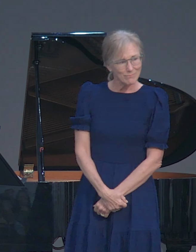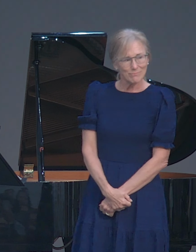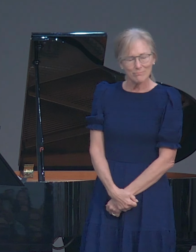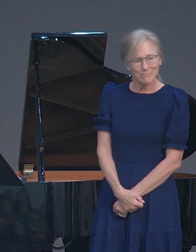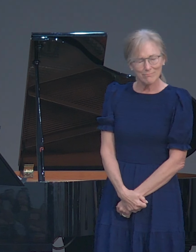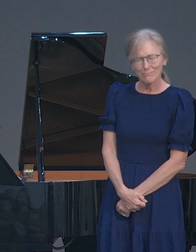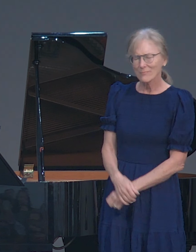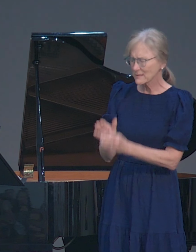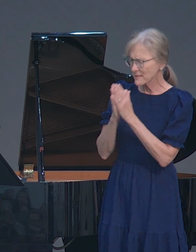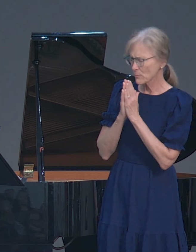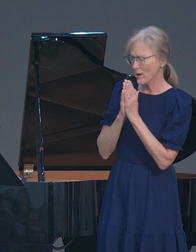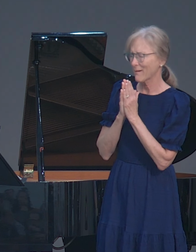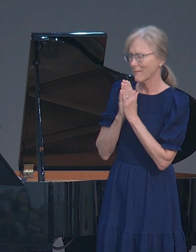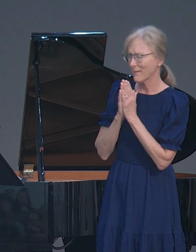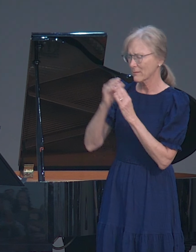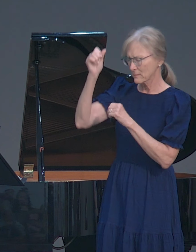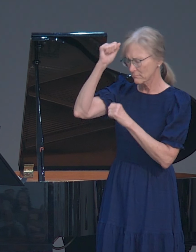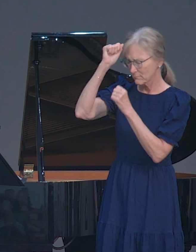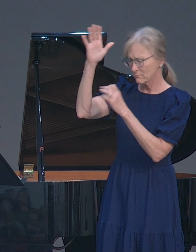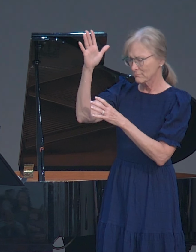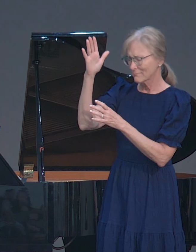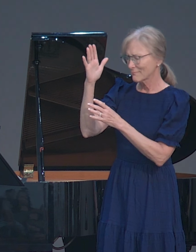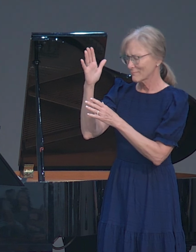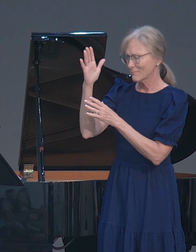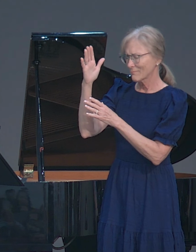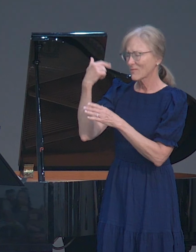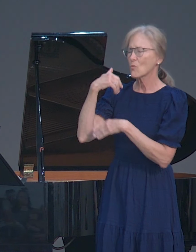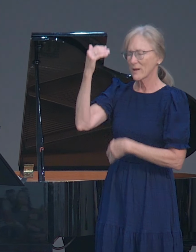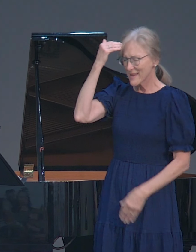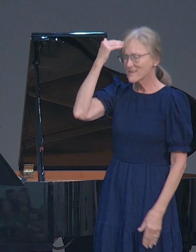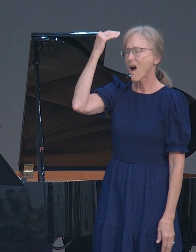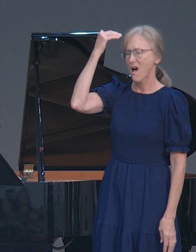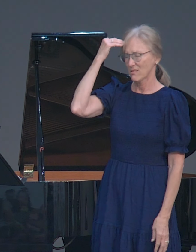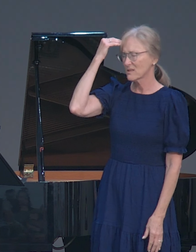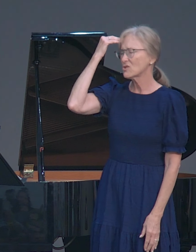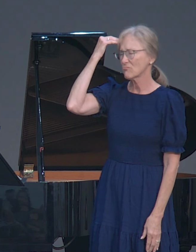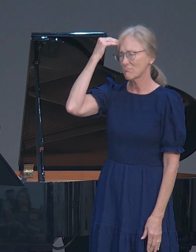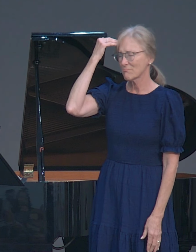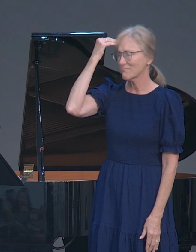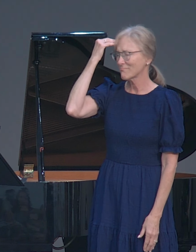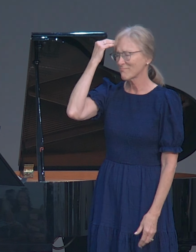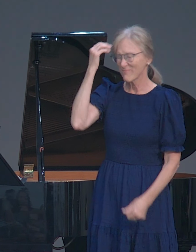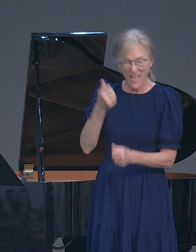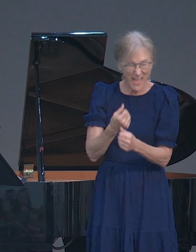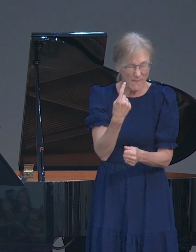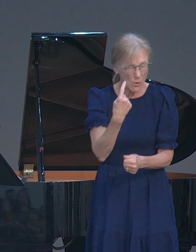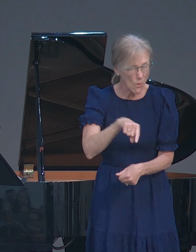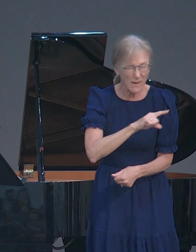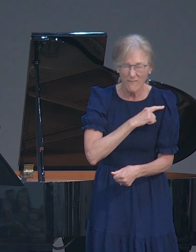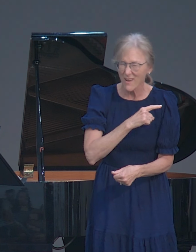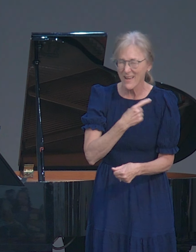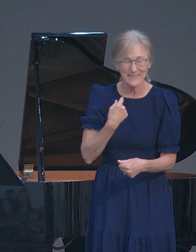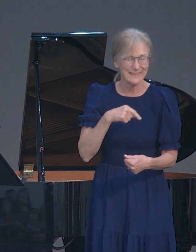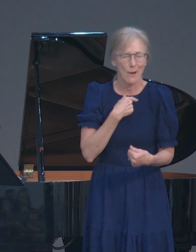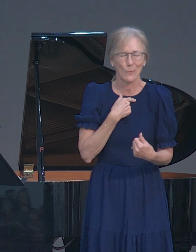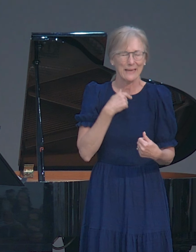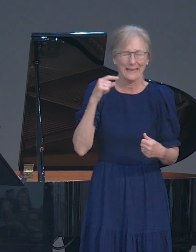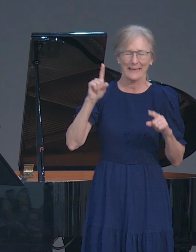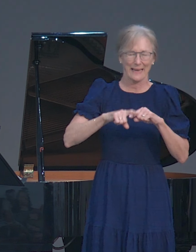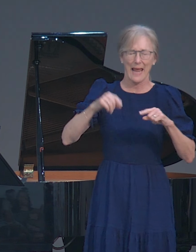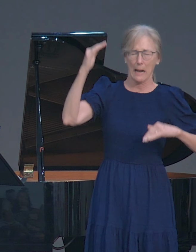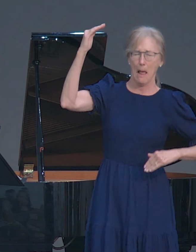Shall we pray? Father, we acknowledge, each of us, that our lives have fallen short of your glory,